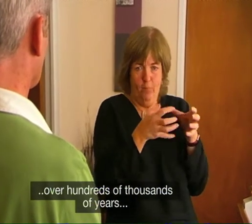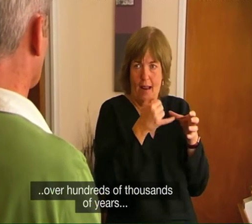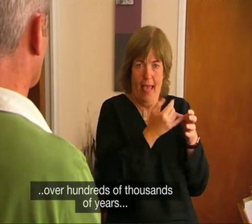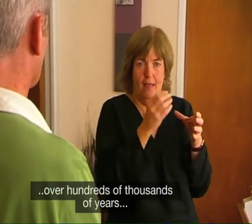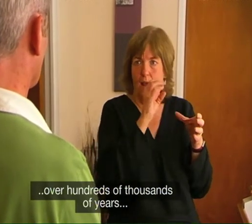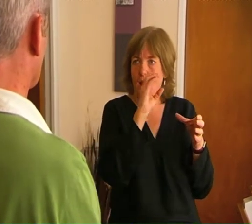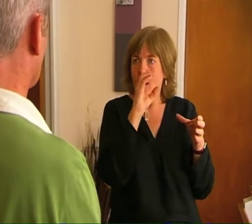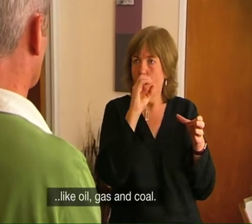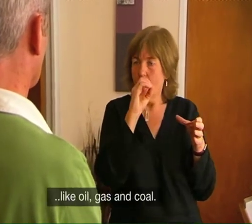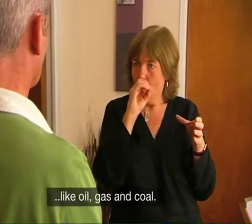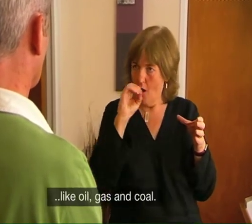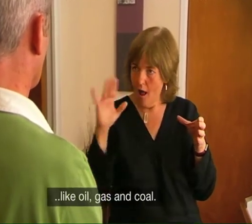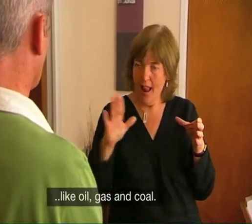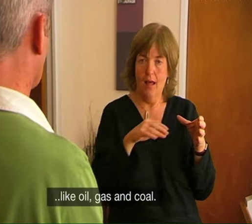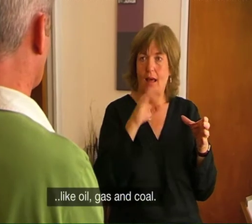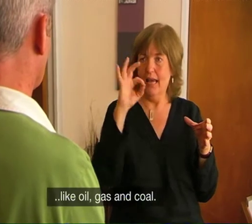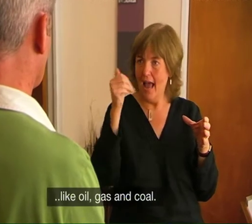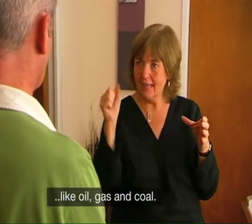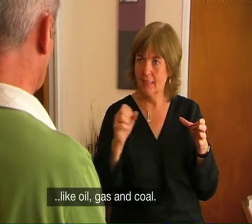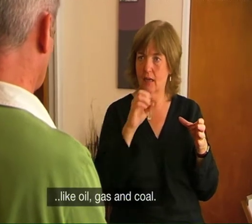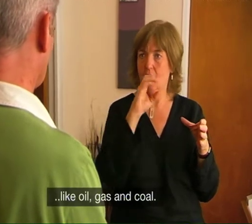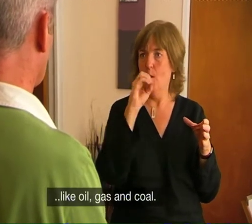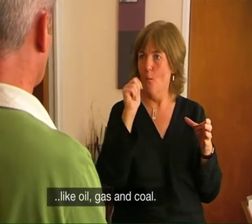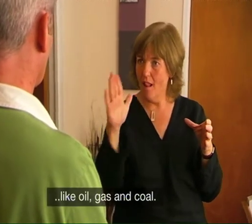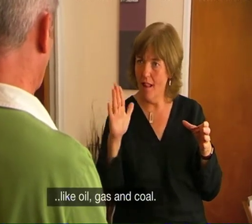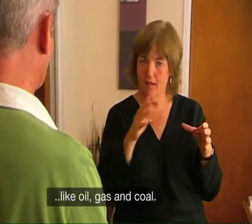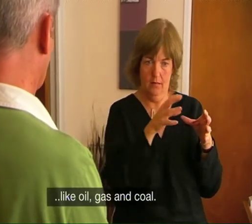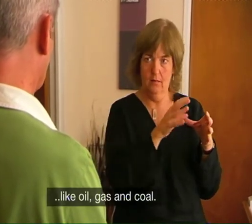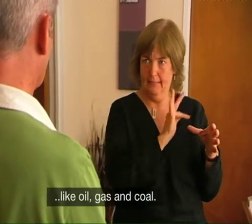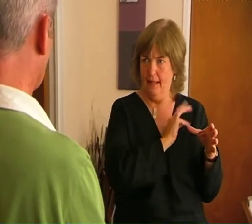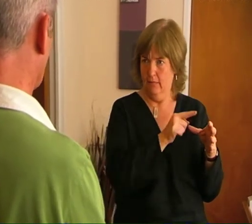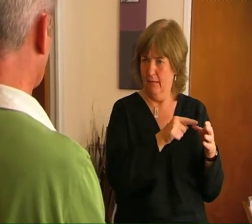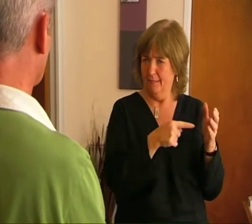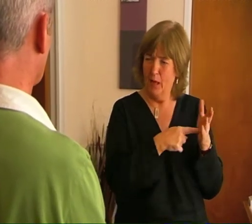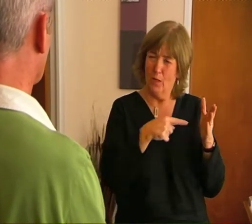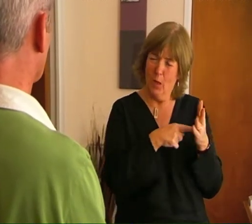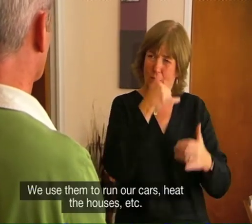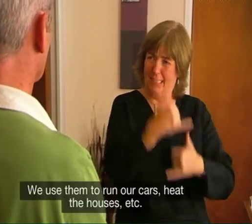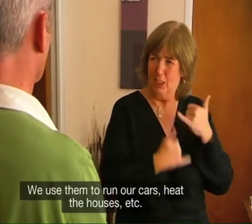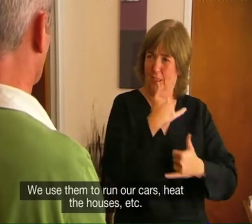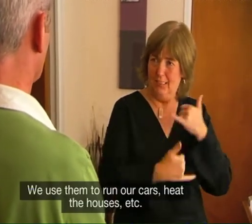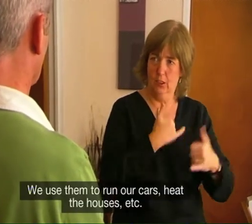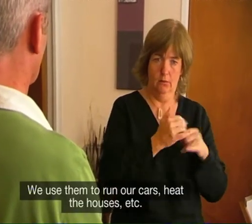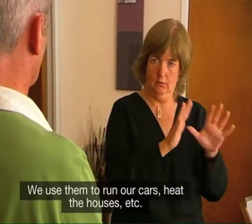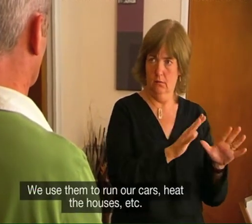years, like oil, gas and coal. We use them to run our